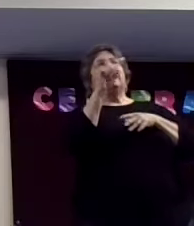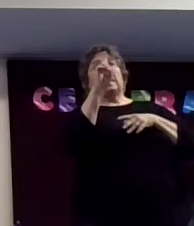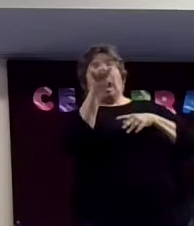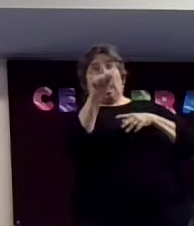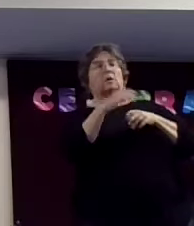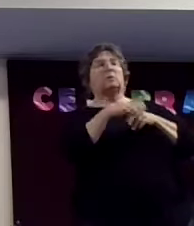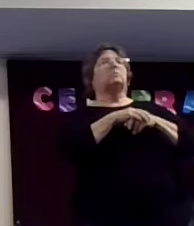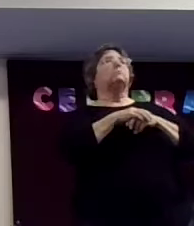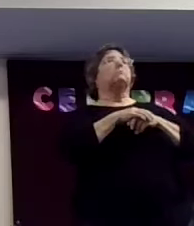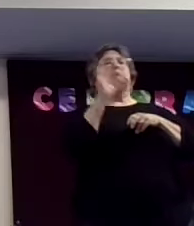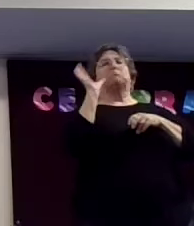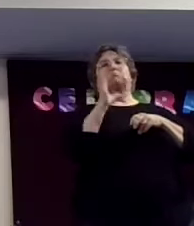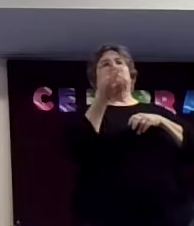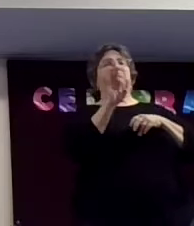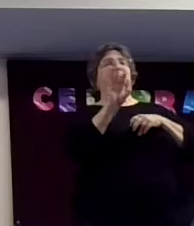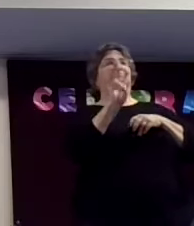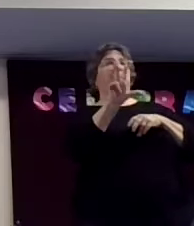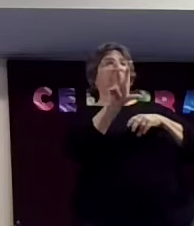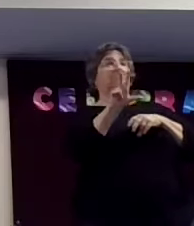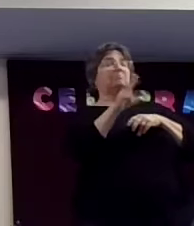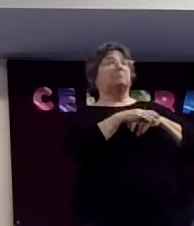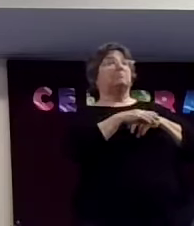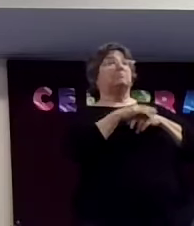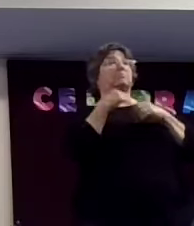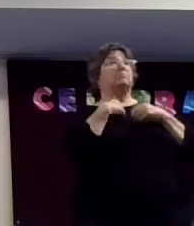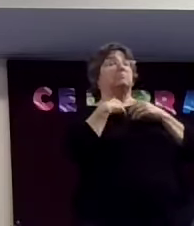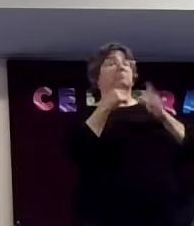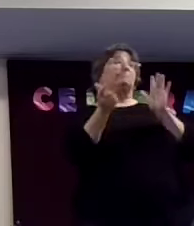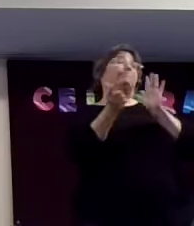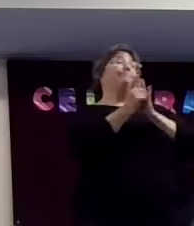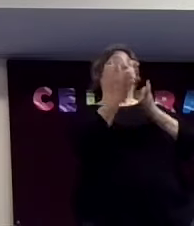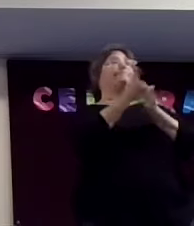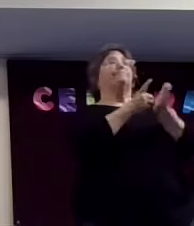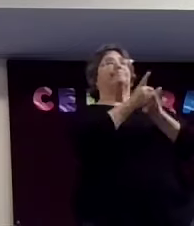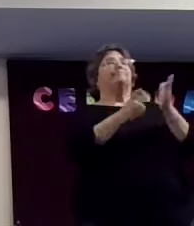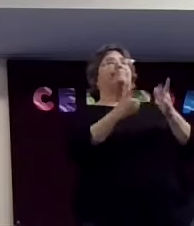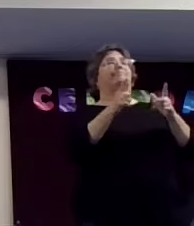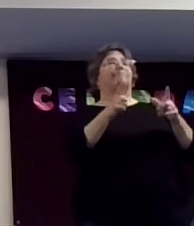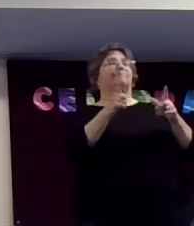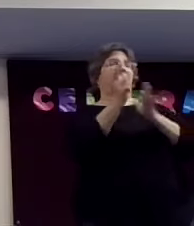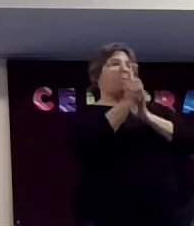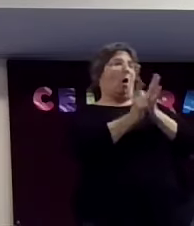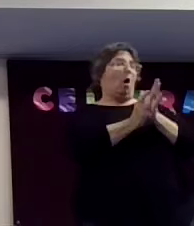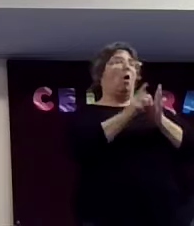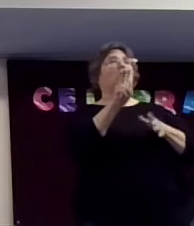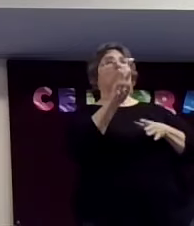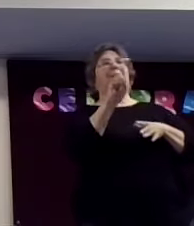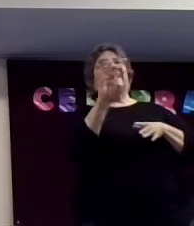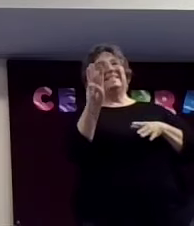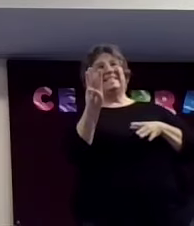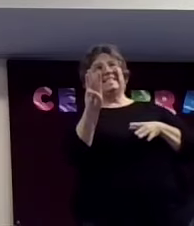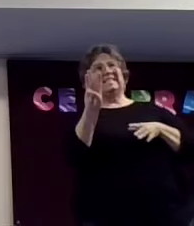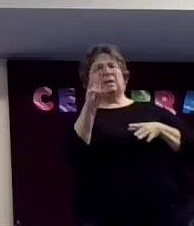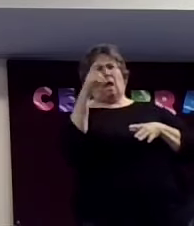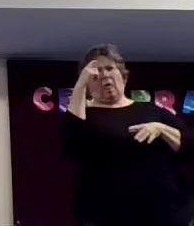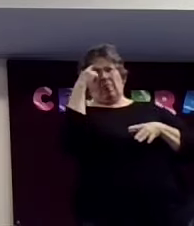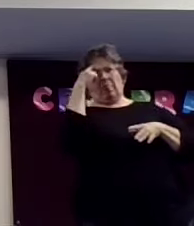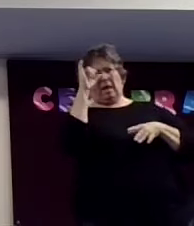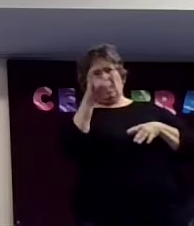I know even as far back as 1973, there have been anti-discrimination laws. 2006, I believe there